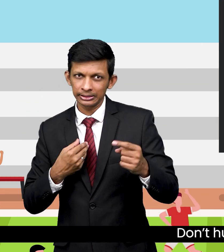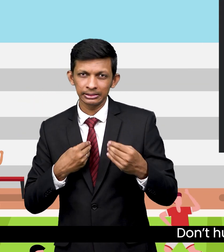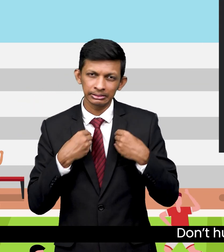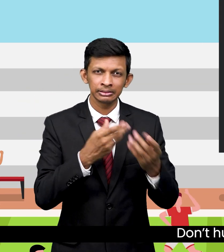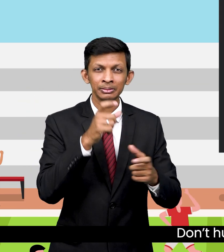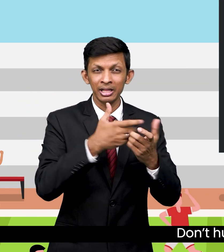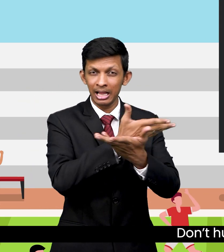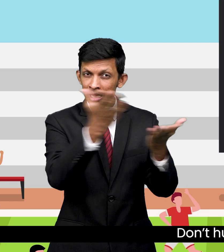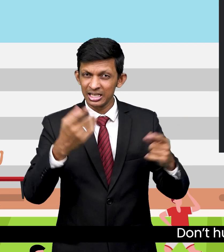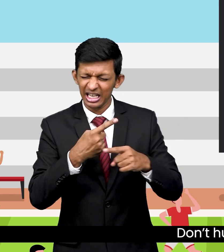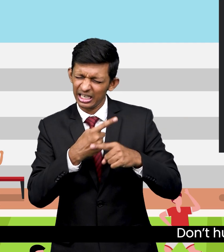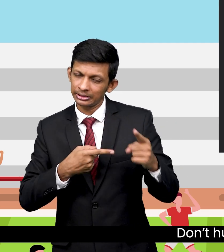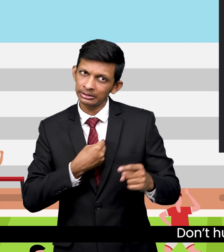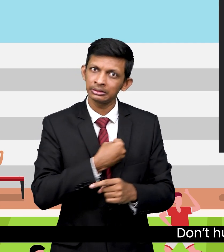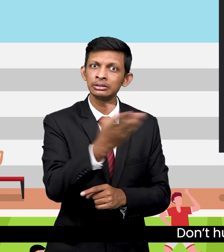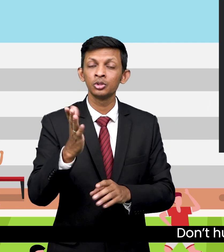don't hurt anyone.